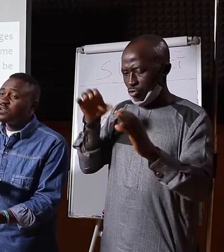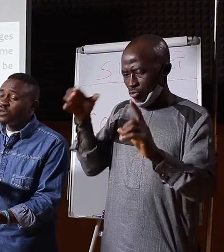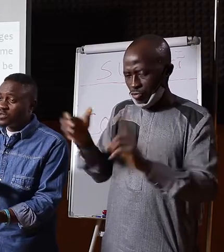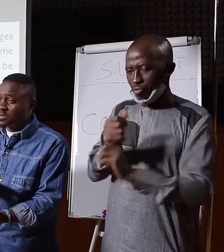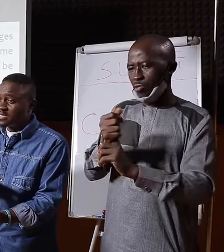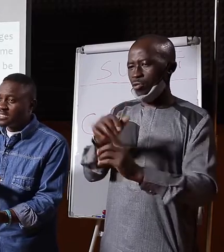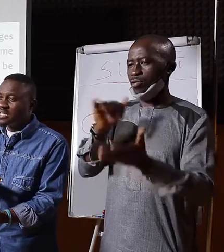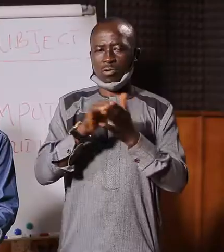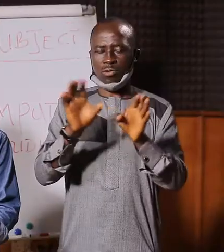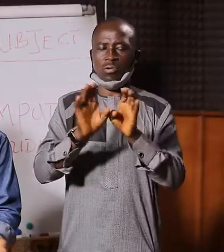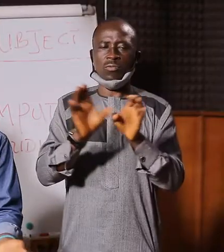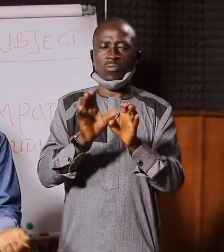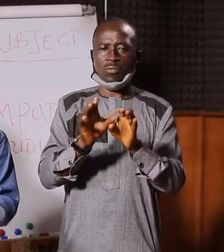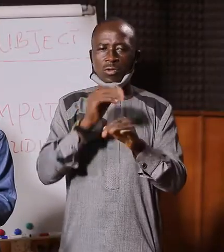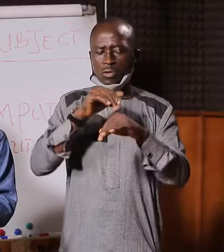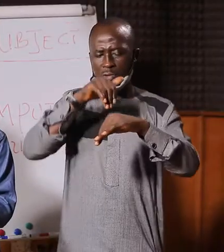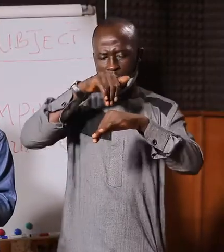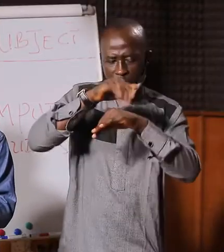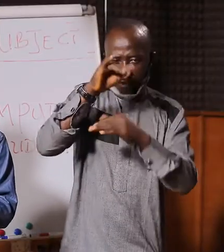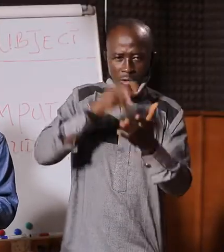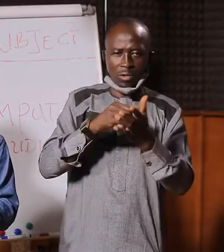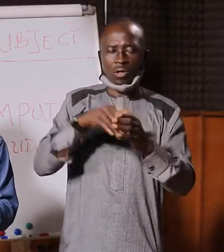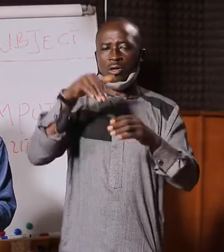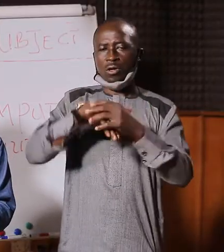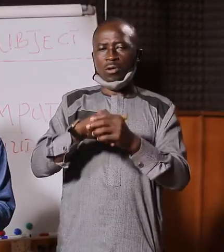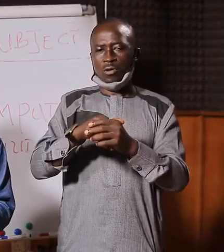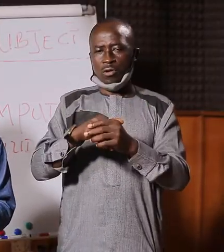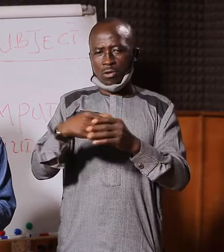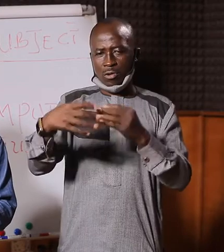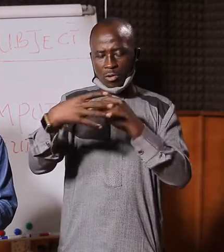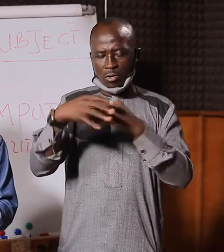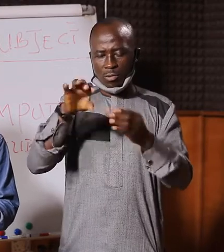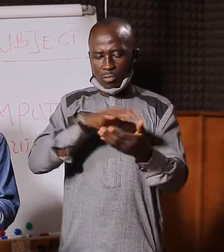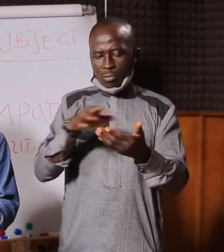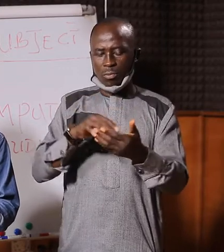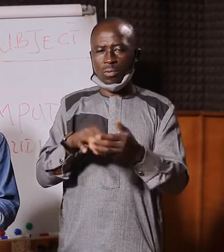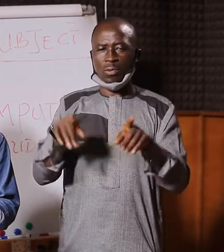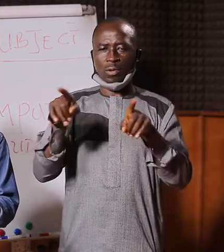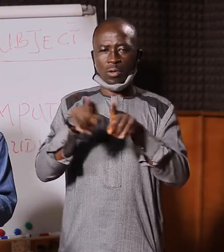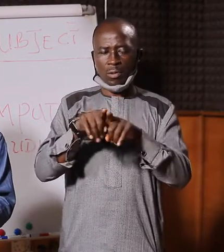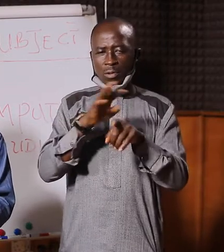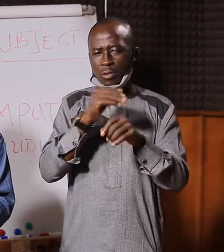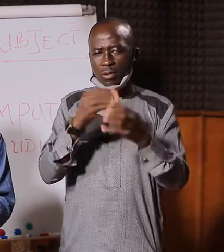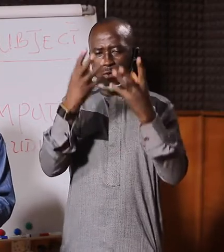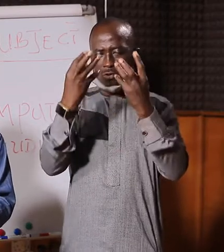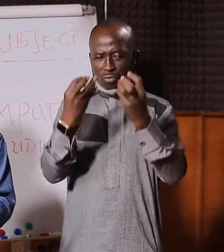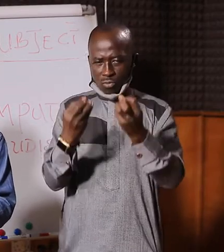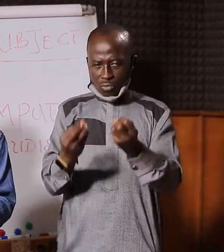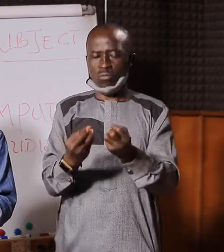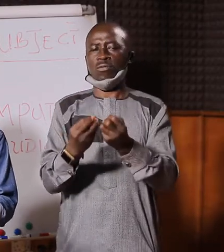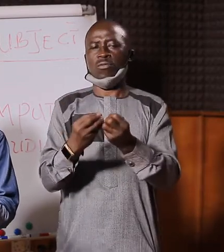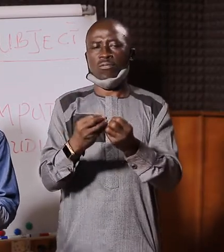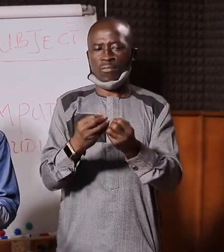that very document and send it into the computer as a soft copy